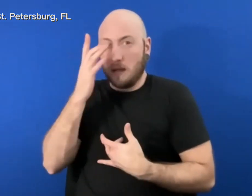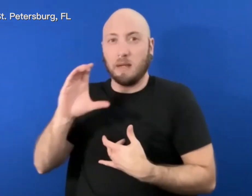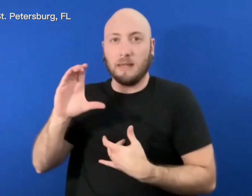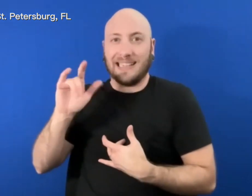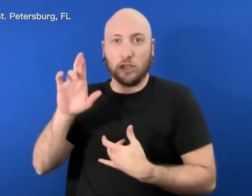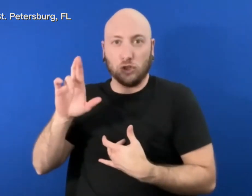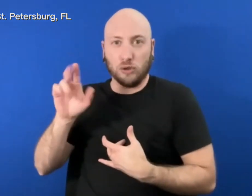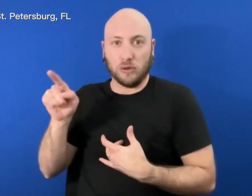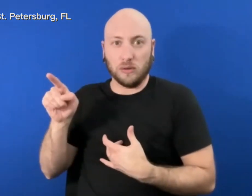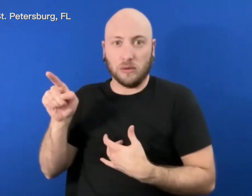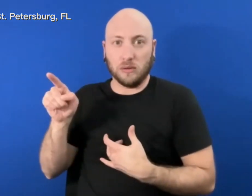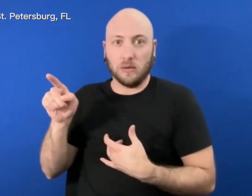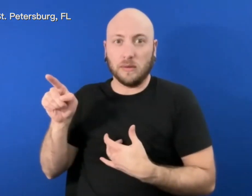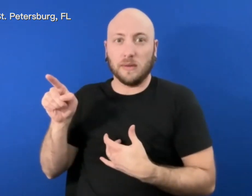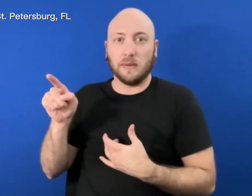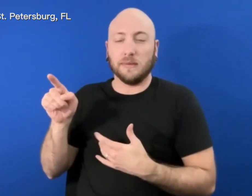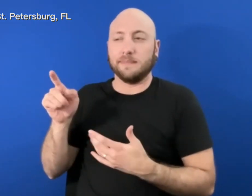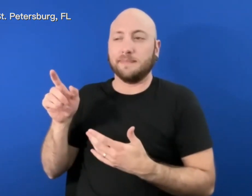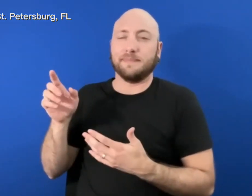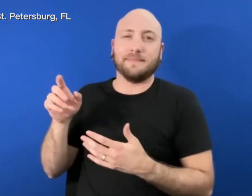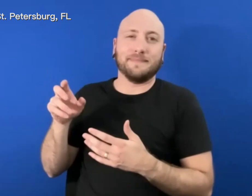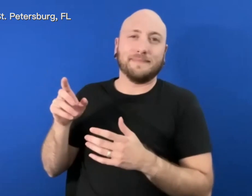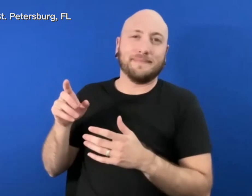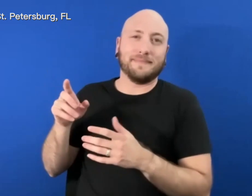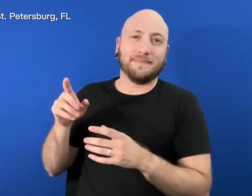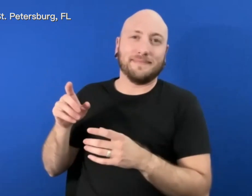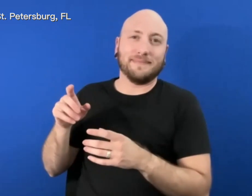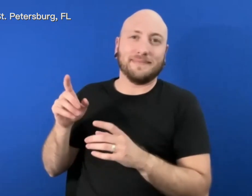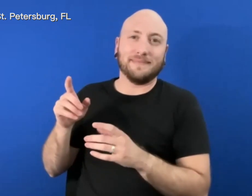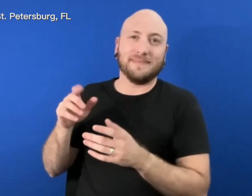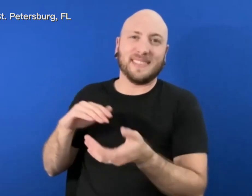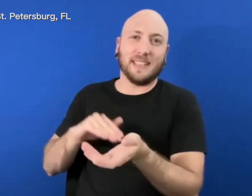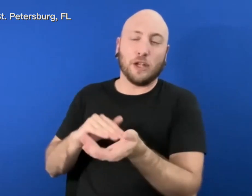She was prescribed like a bunch of, you know, medications and stuff like that.